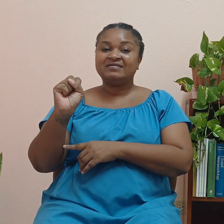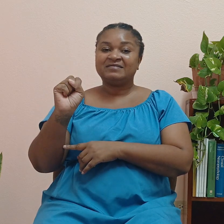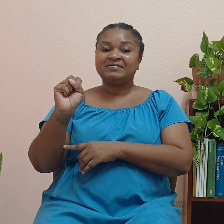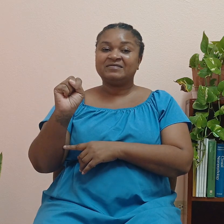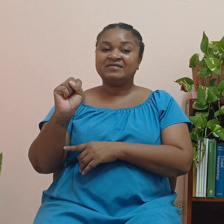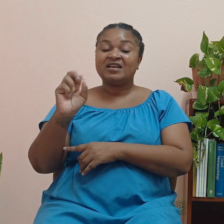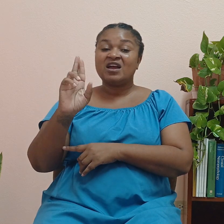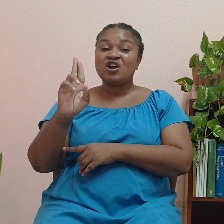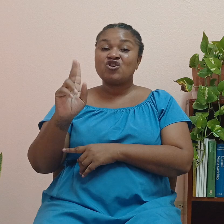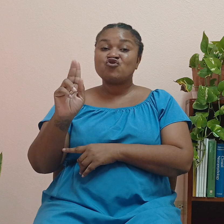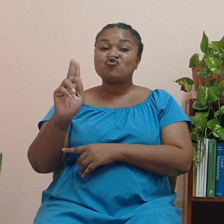Ruth,